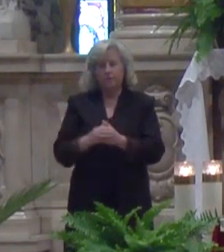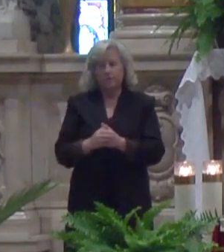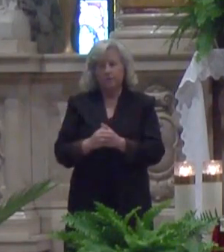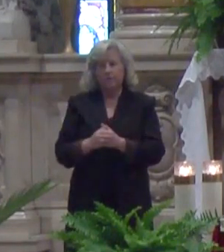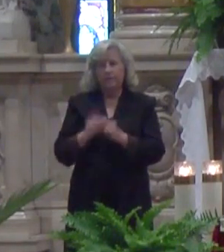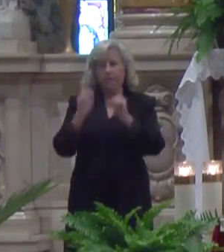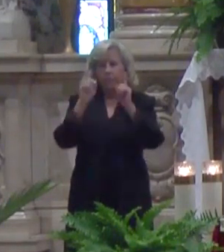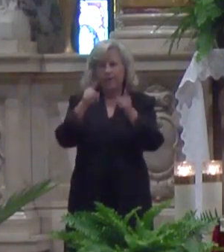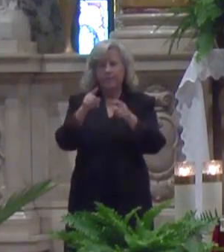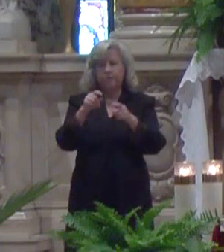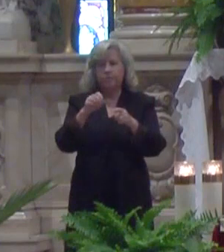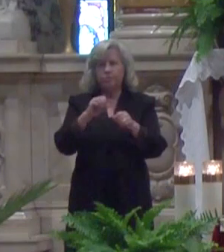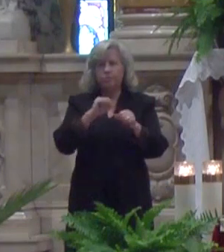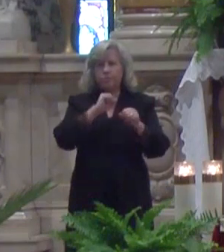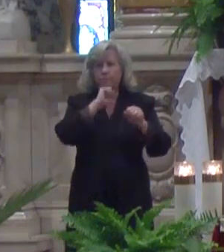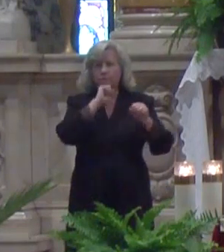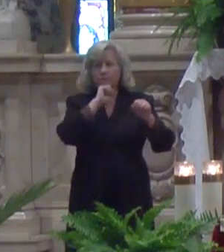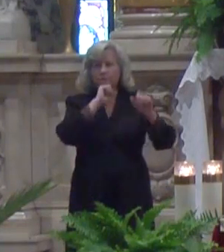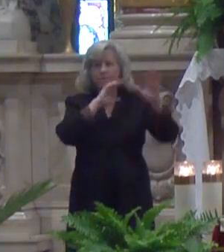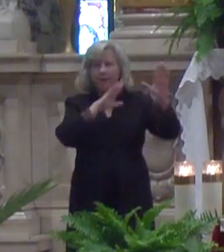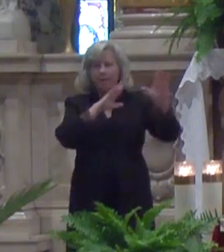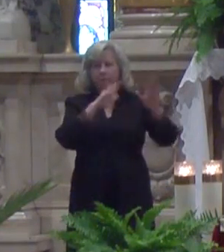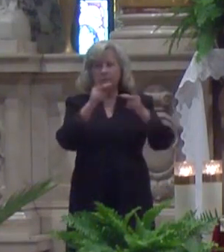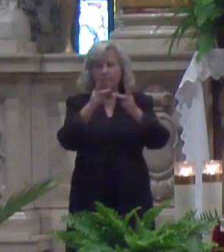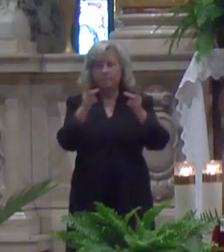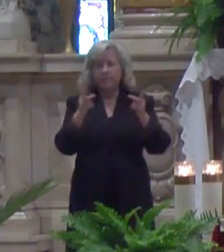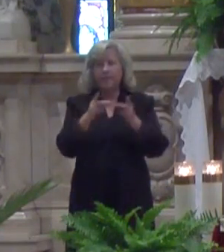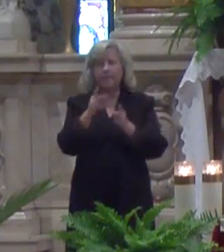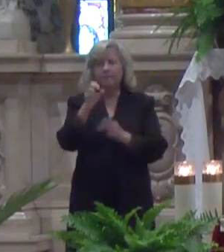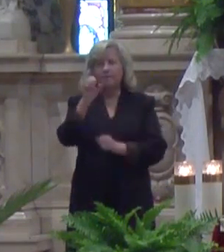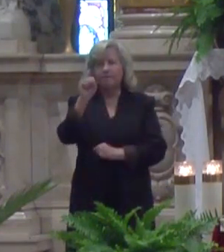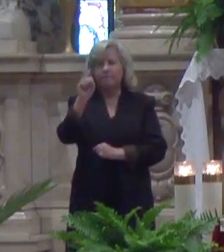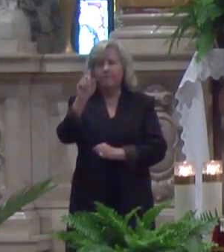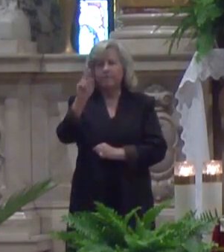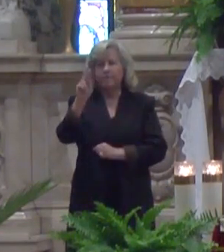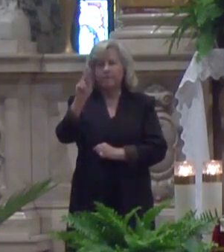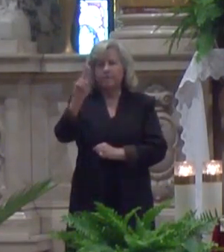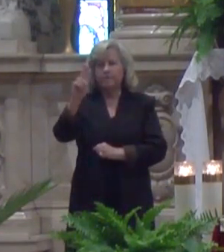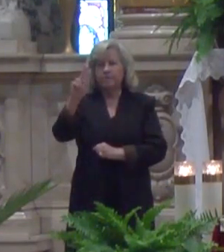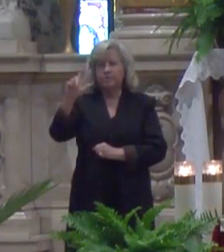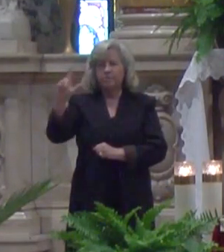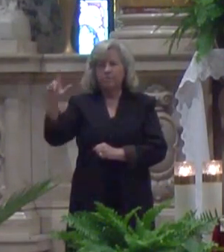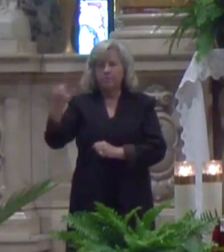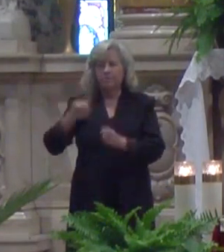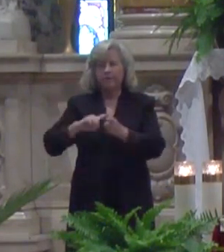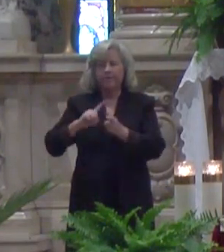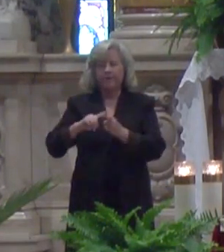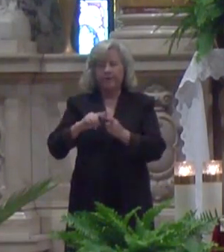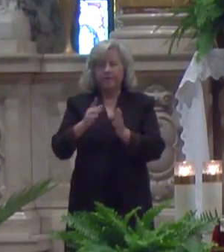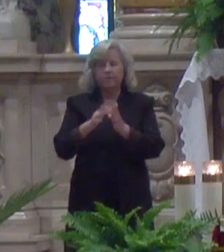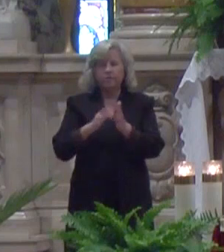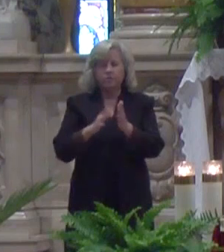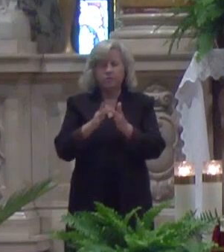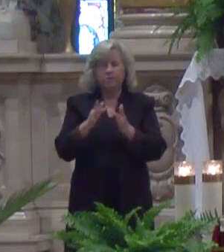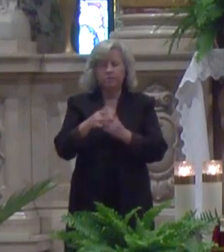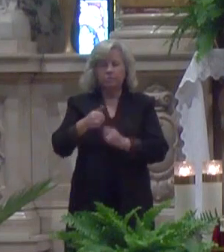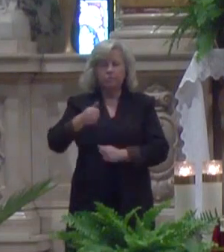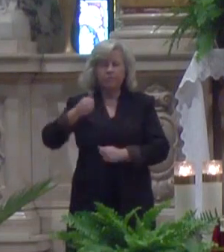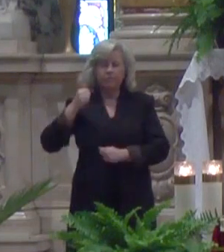skull, they gave Jesus wine to drink mixed with gall. But when he had tasted it, he refused to